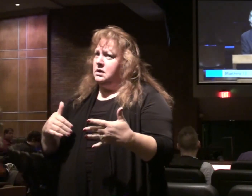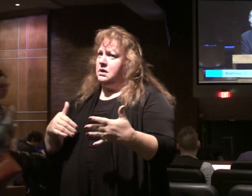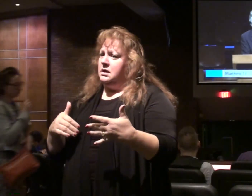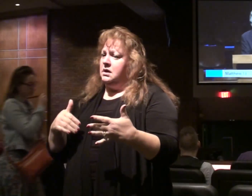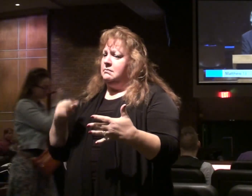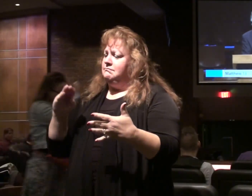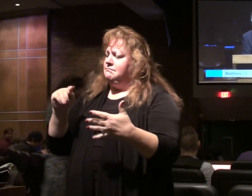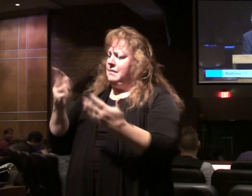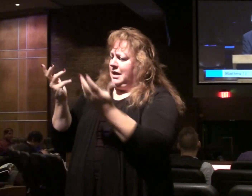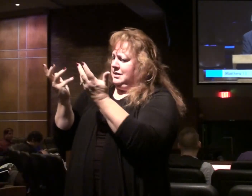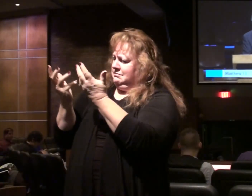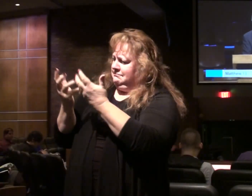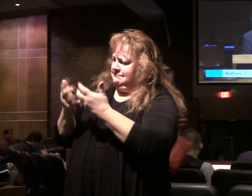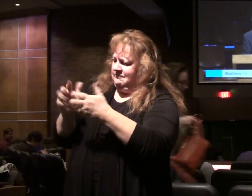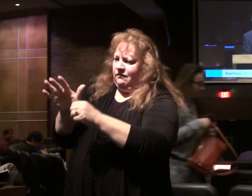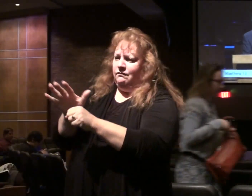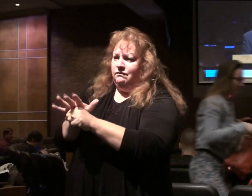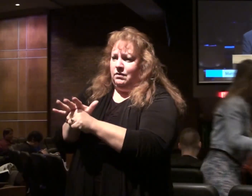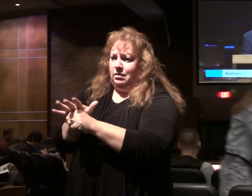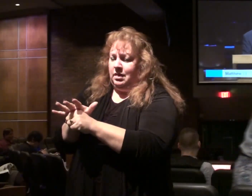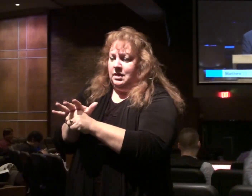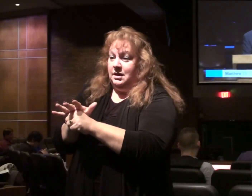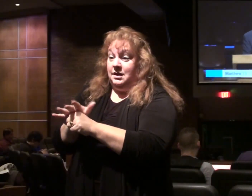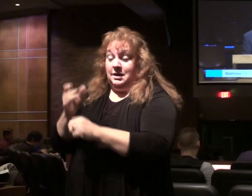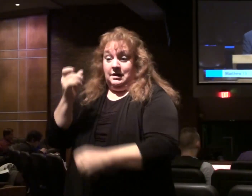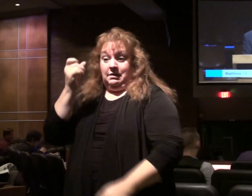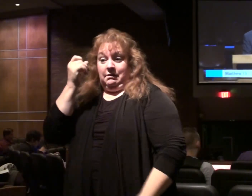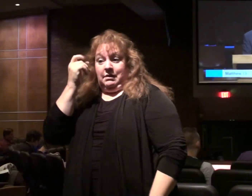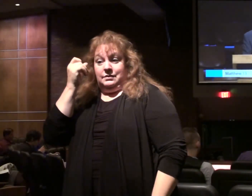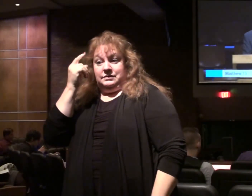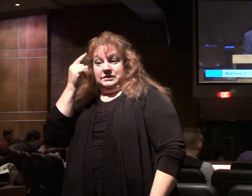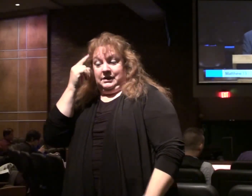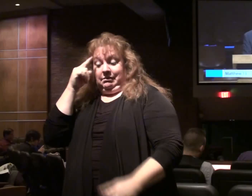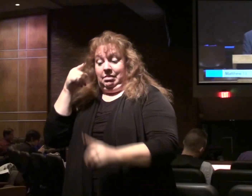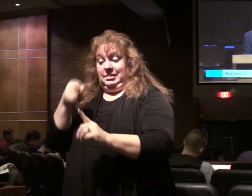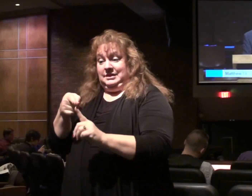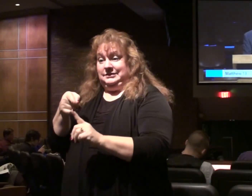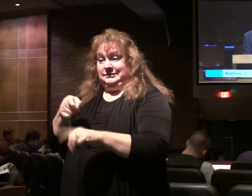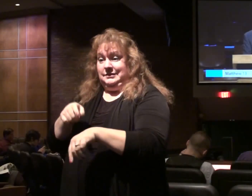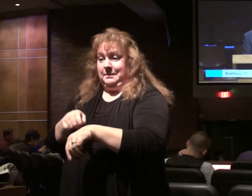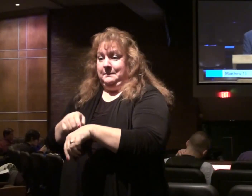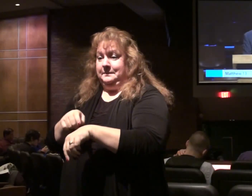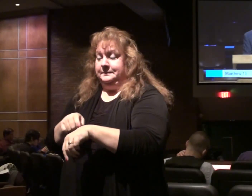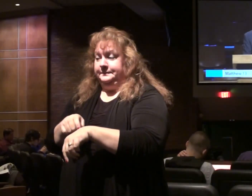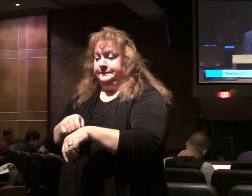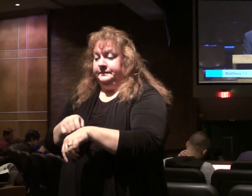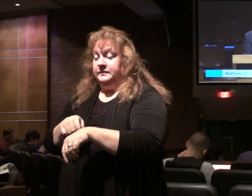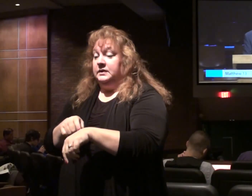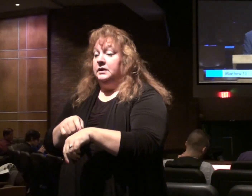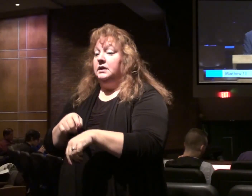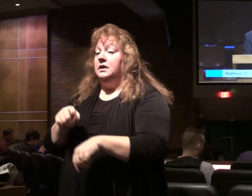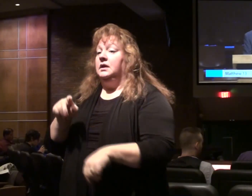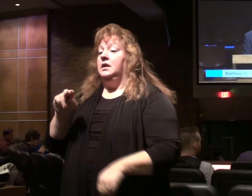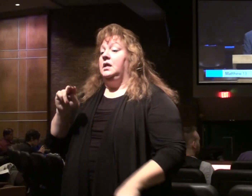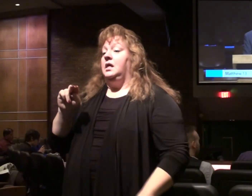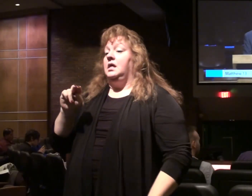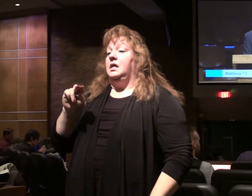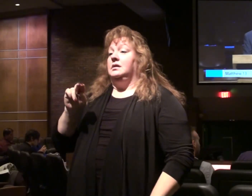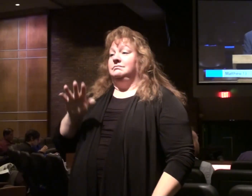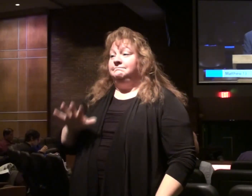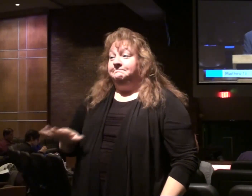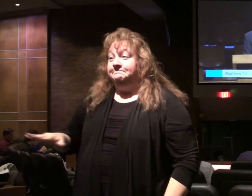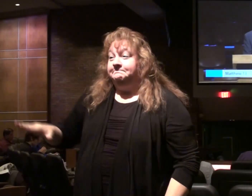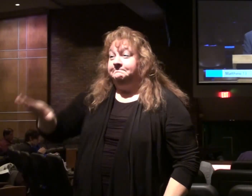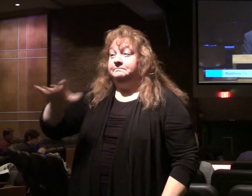of Matthew in its entirety. You see where you've come to. The nation